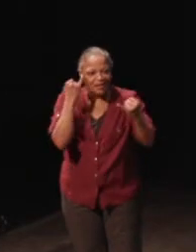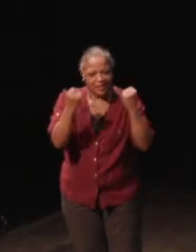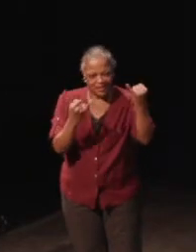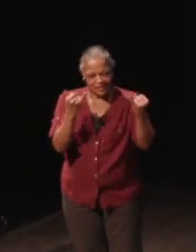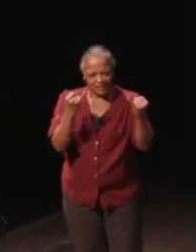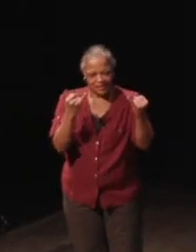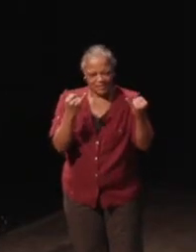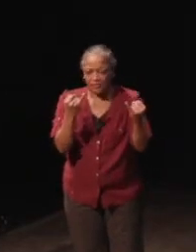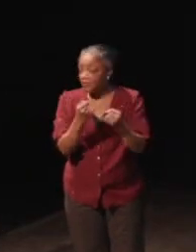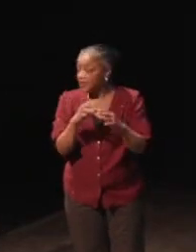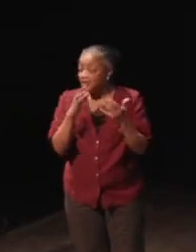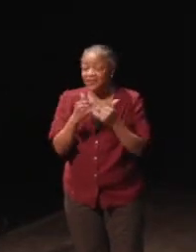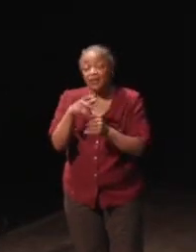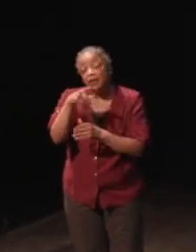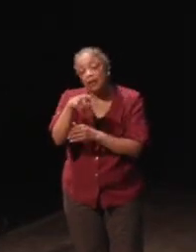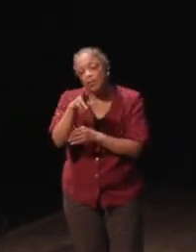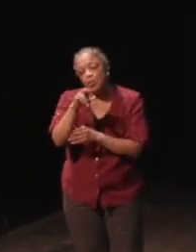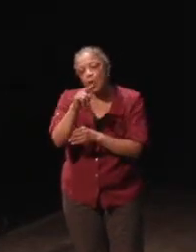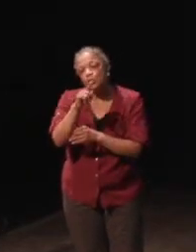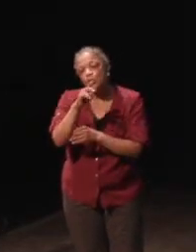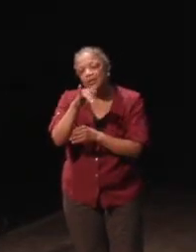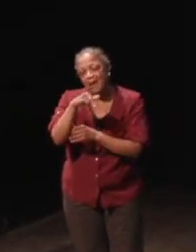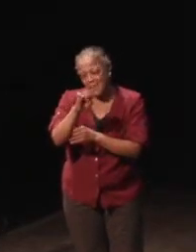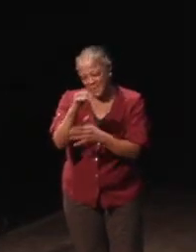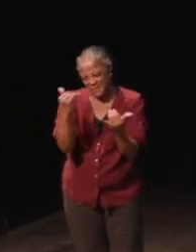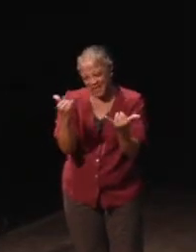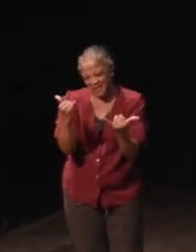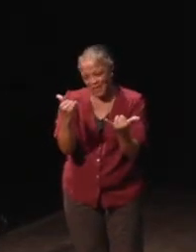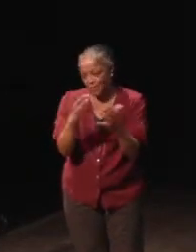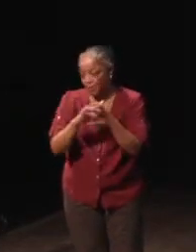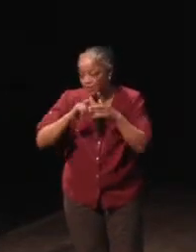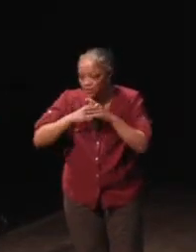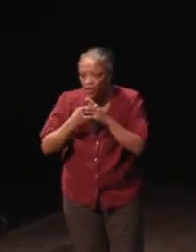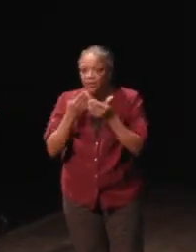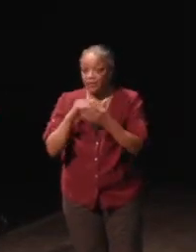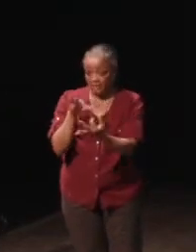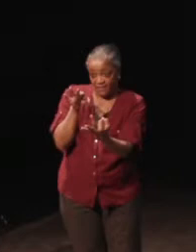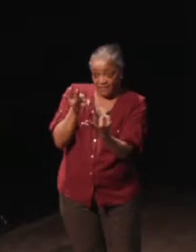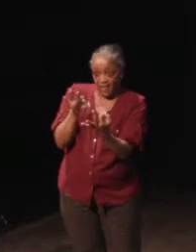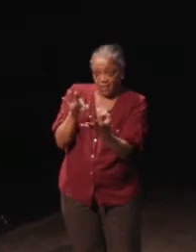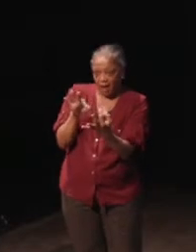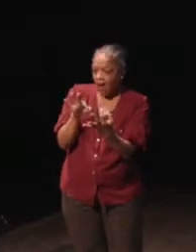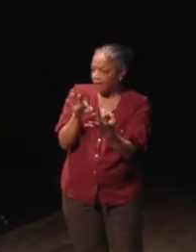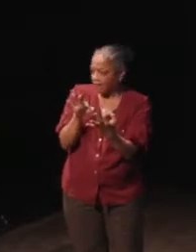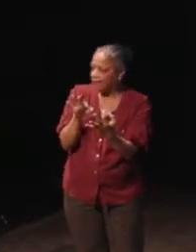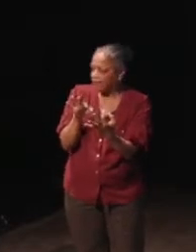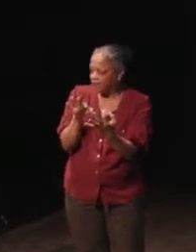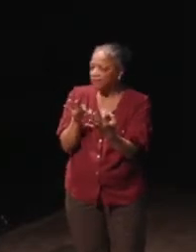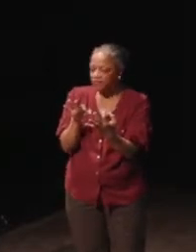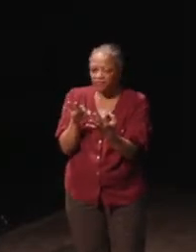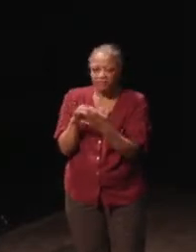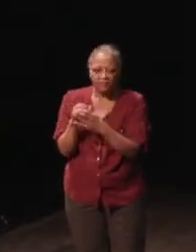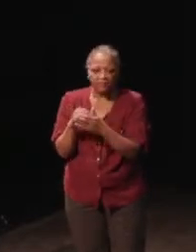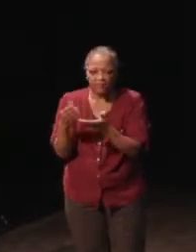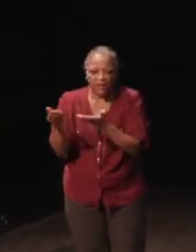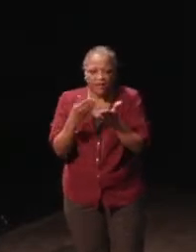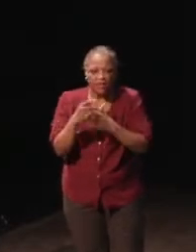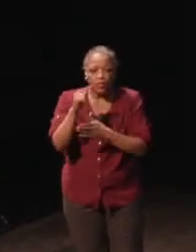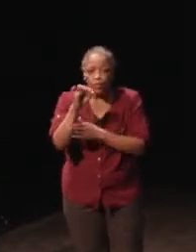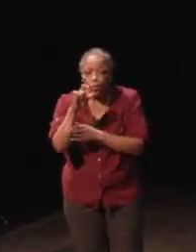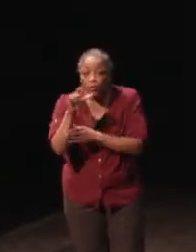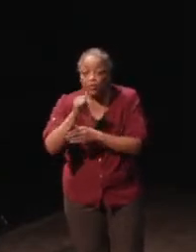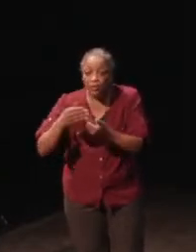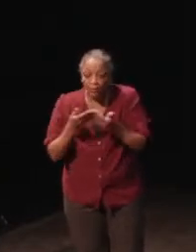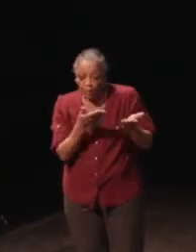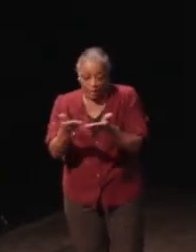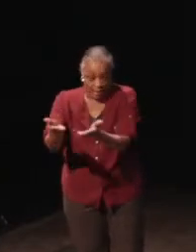really, it's still in the prototyping stage now, and now we're starting to get feedback with bringing the tools to